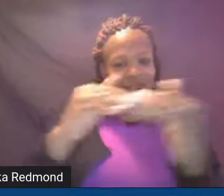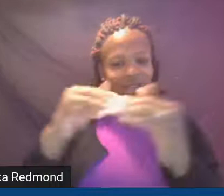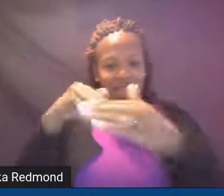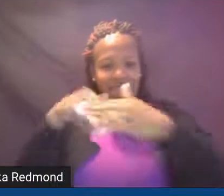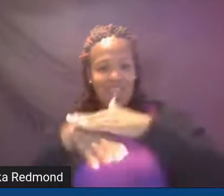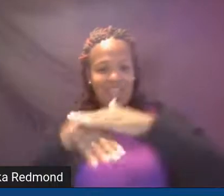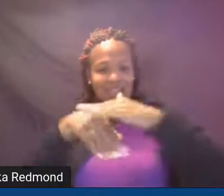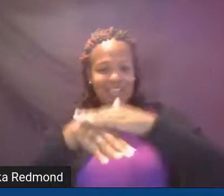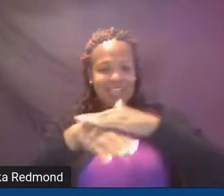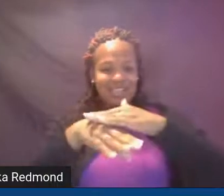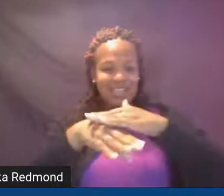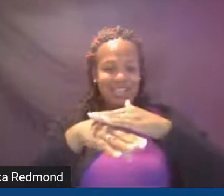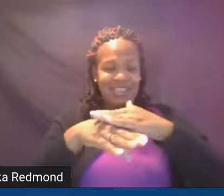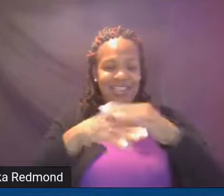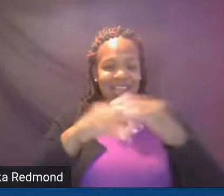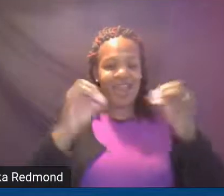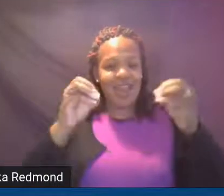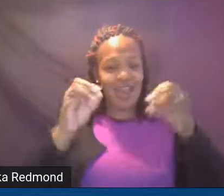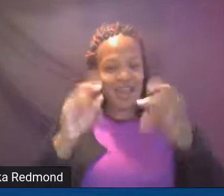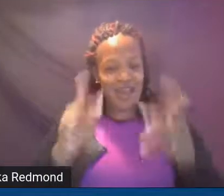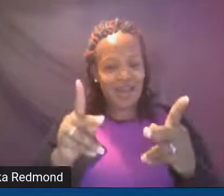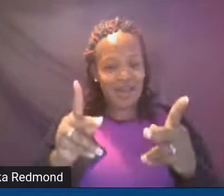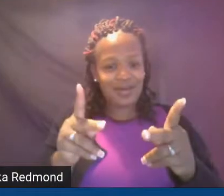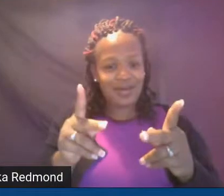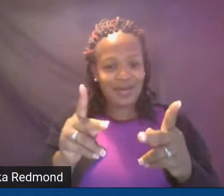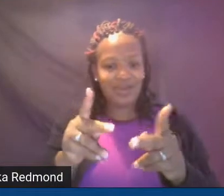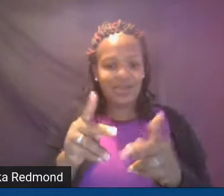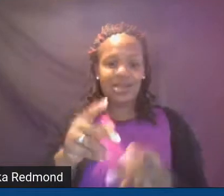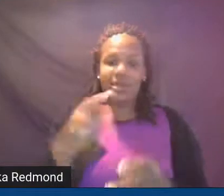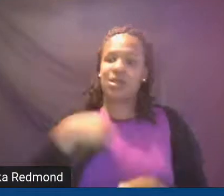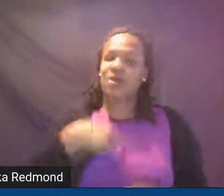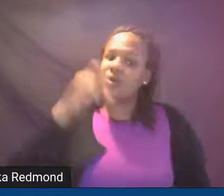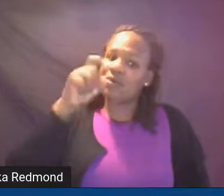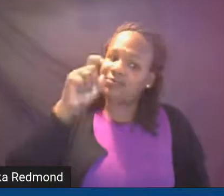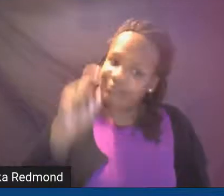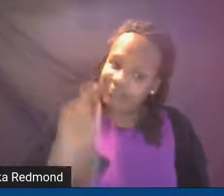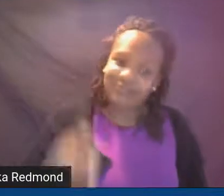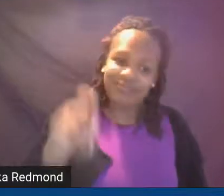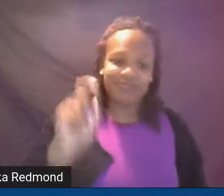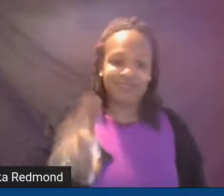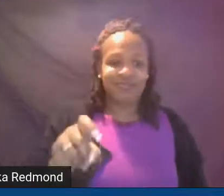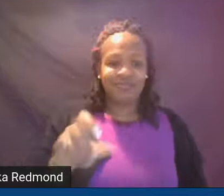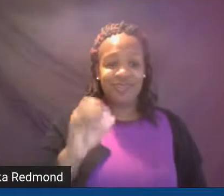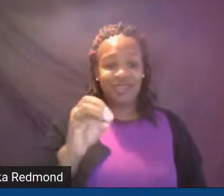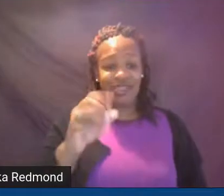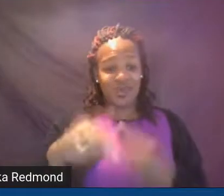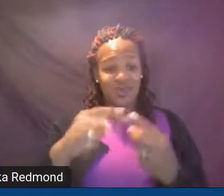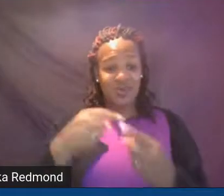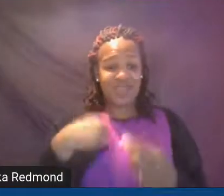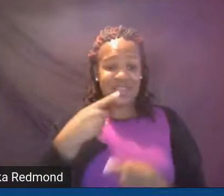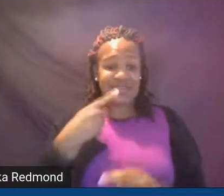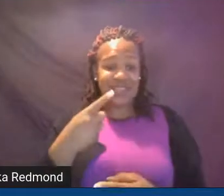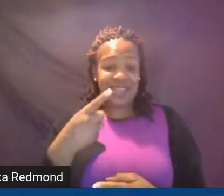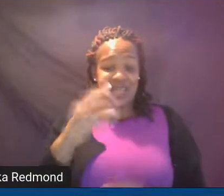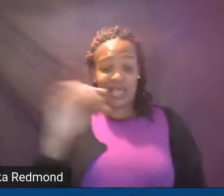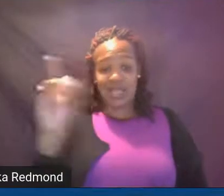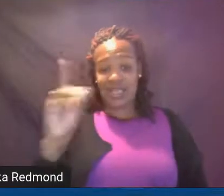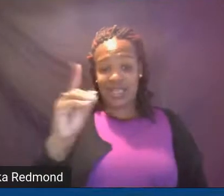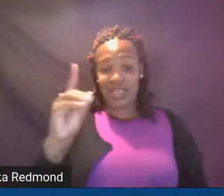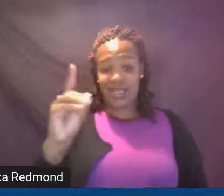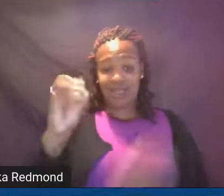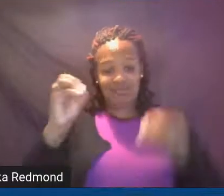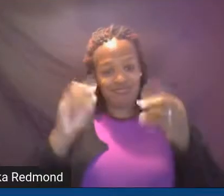everybody is something that's sorely, sorely needed. So when I talk about the democratization of opportunity, it's the fact that